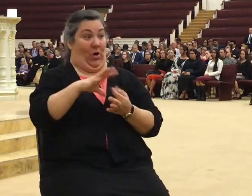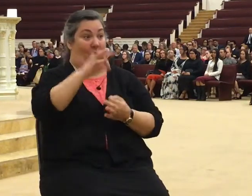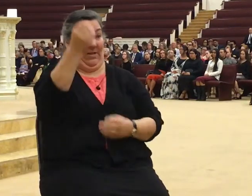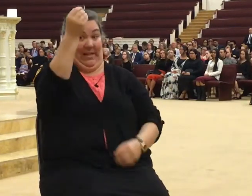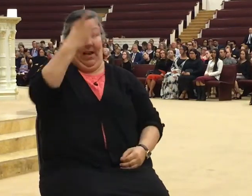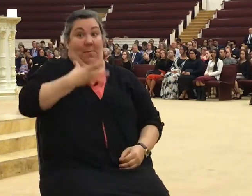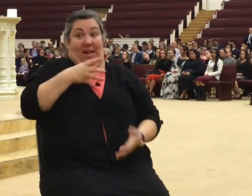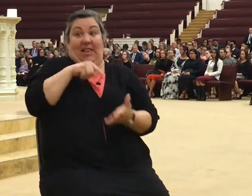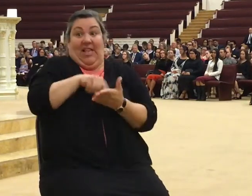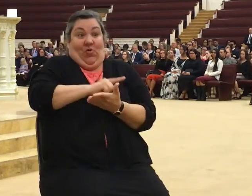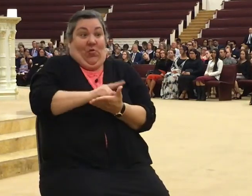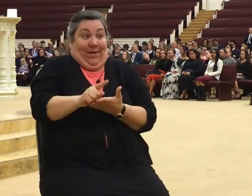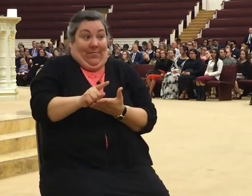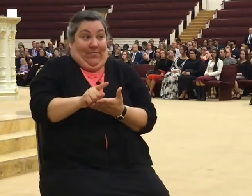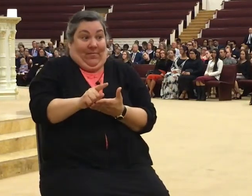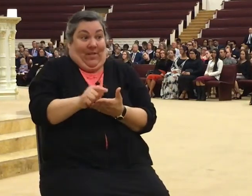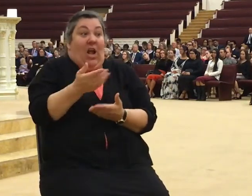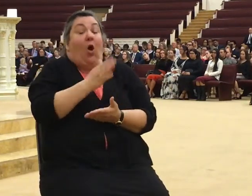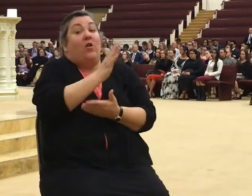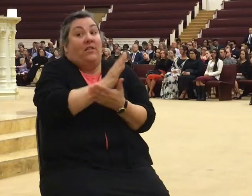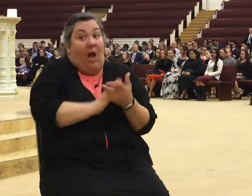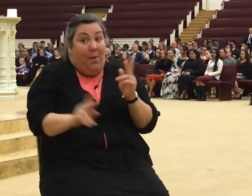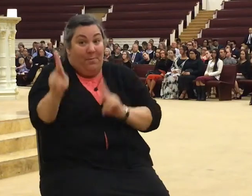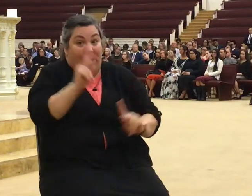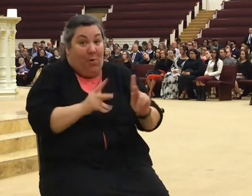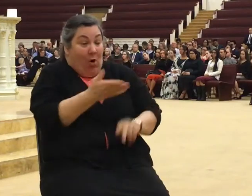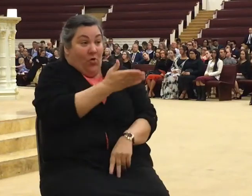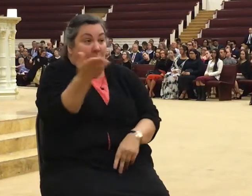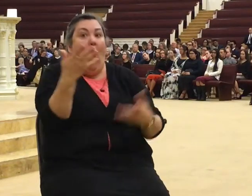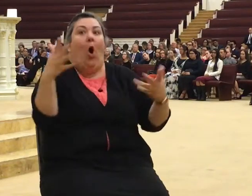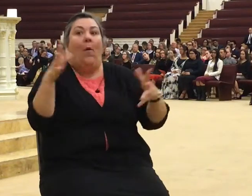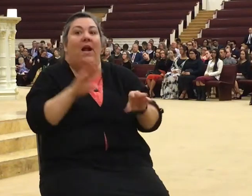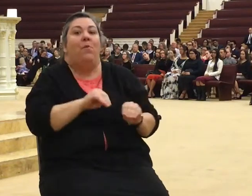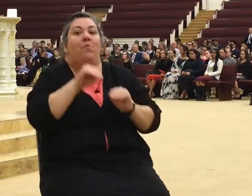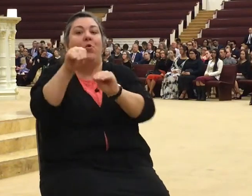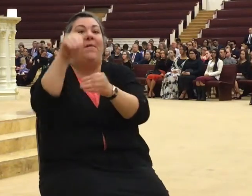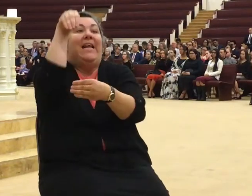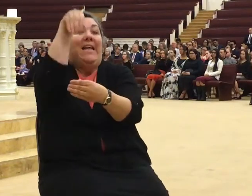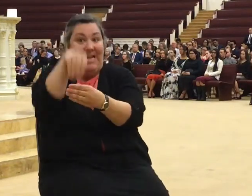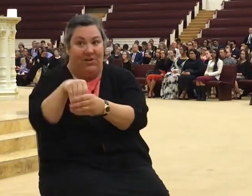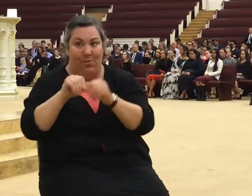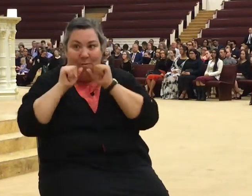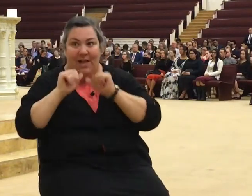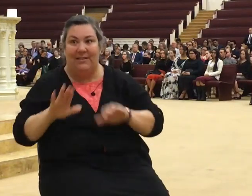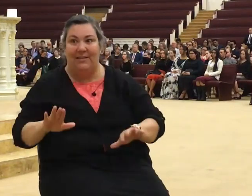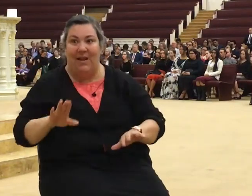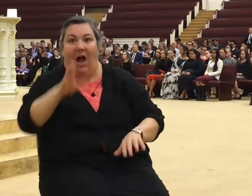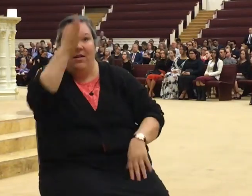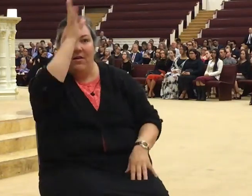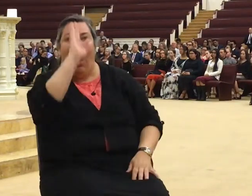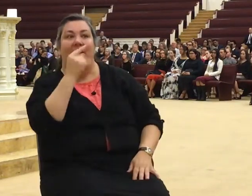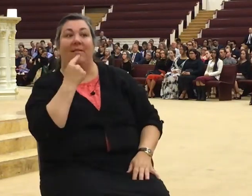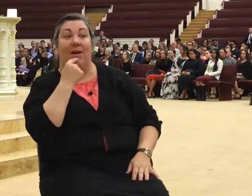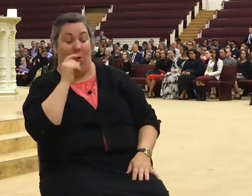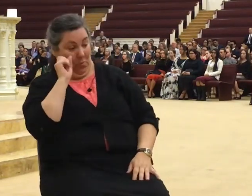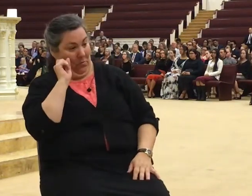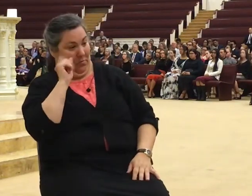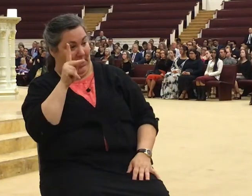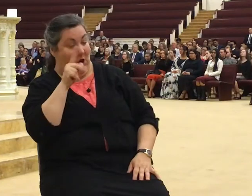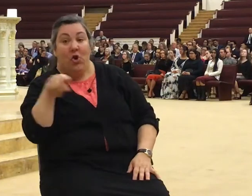this week, there's some people that have already moved into blessing. And God said, all right, you got